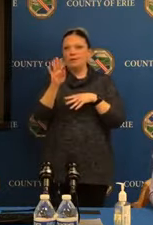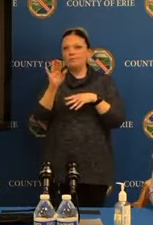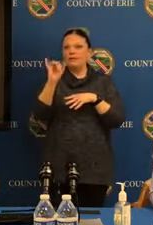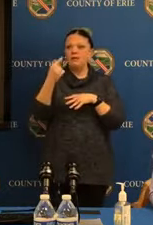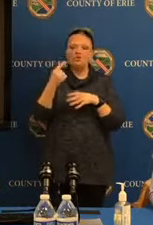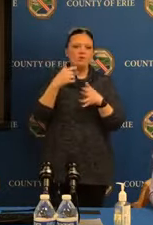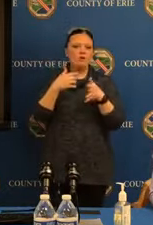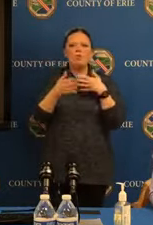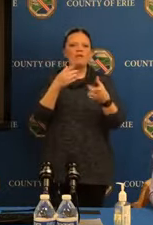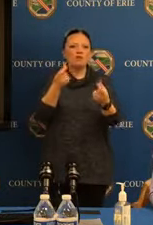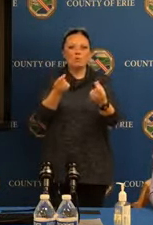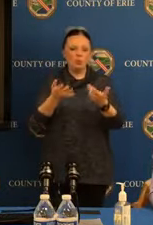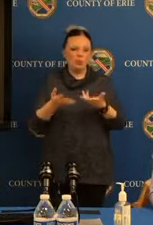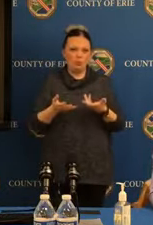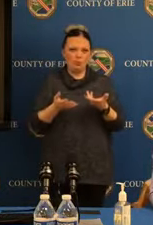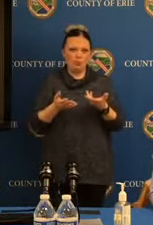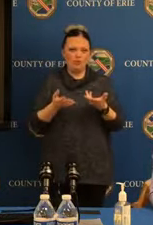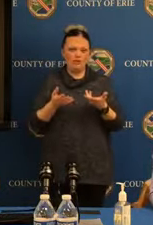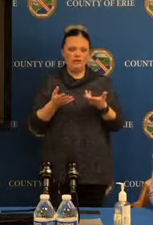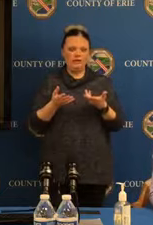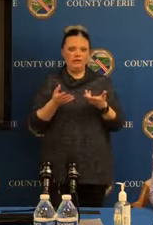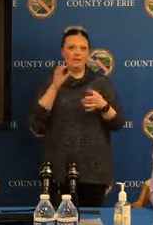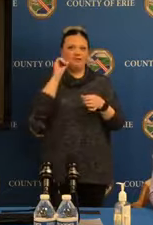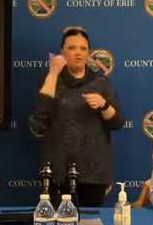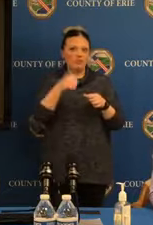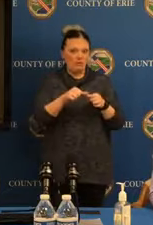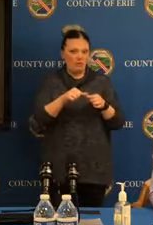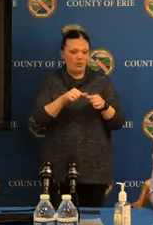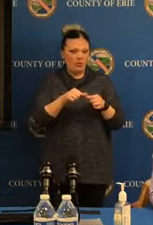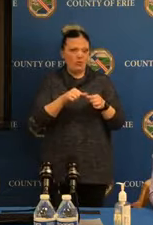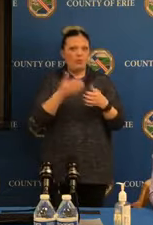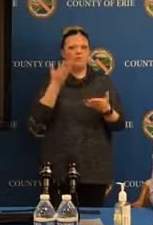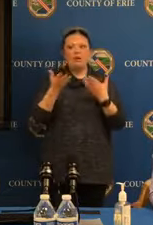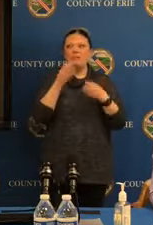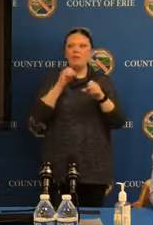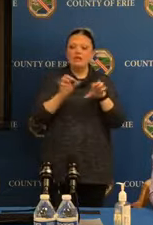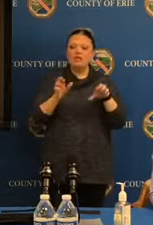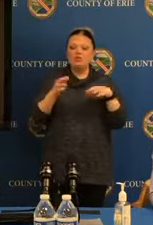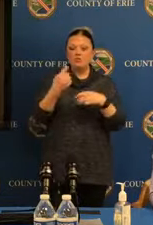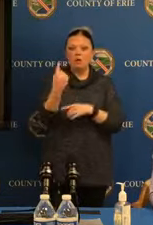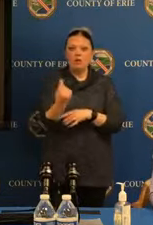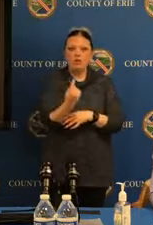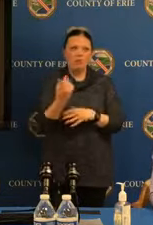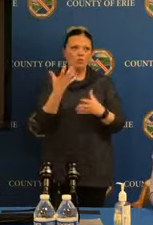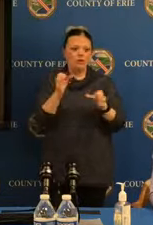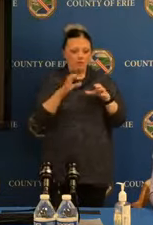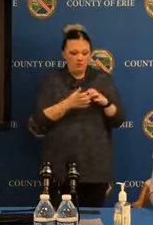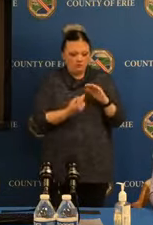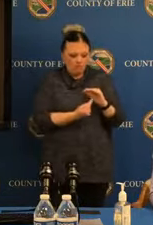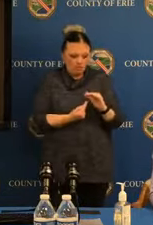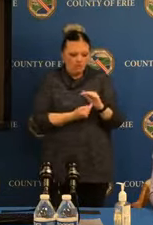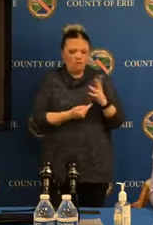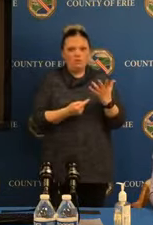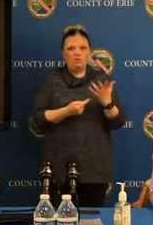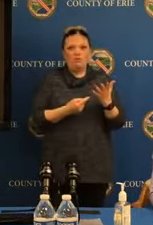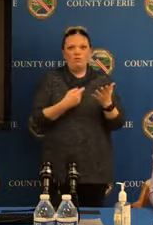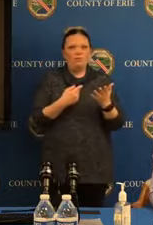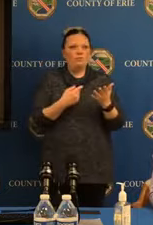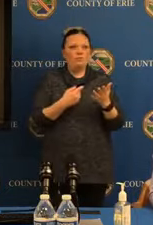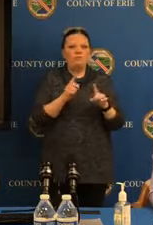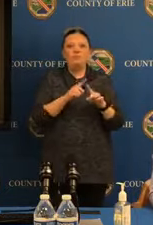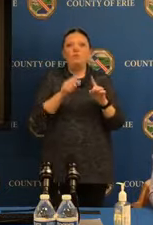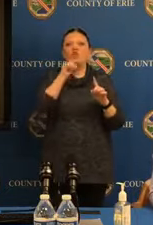Instagram, however you do. And you know, remember, you might be in a room alone, you might be in quarantine or isolation. However, you are